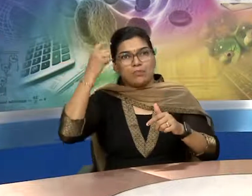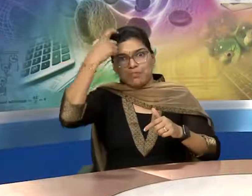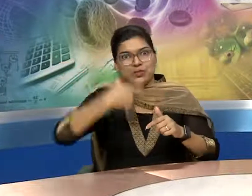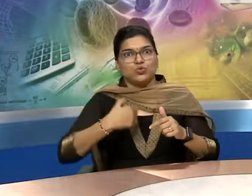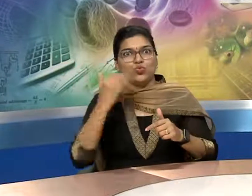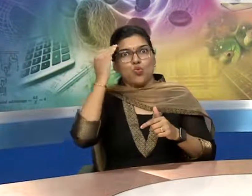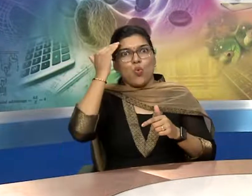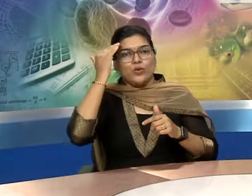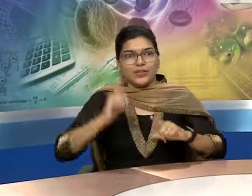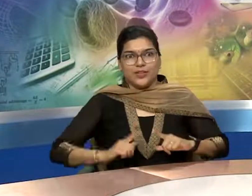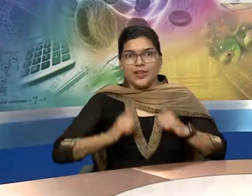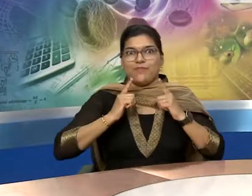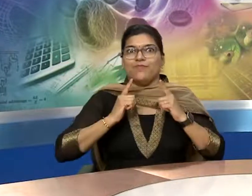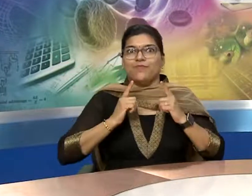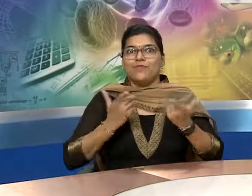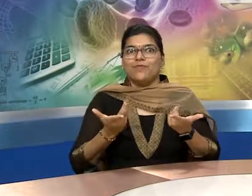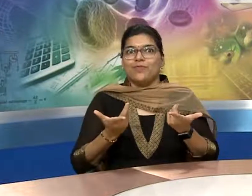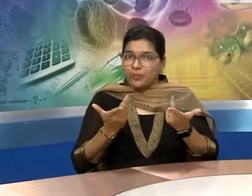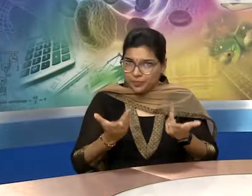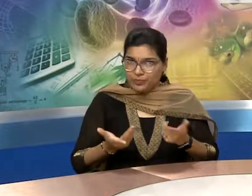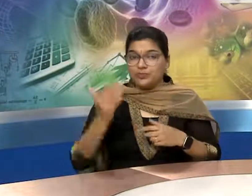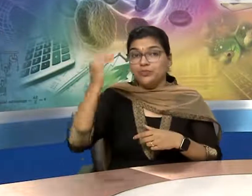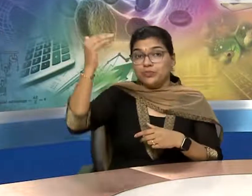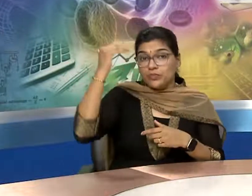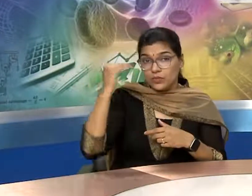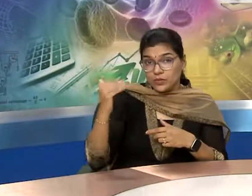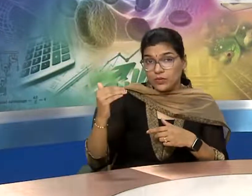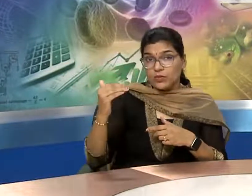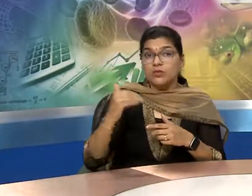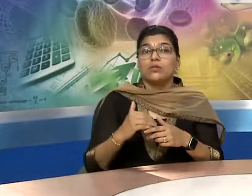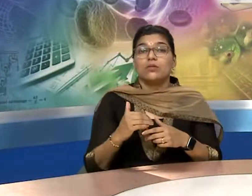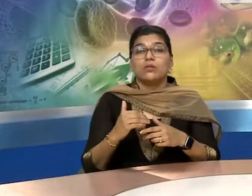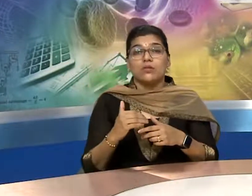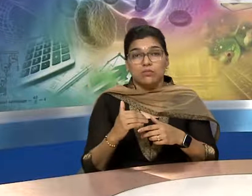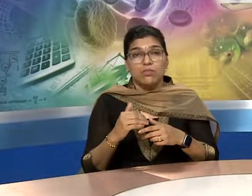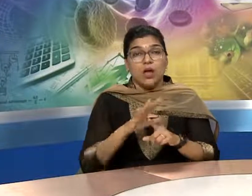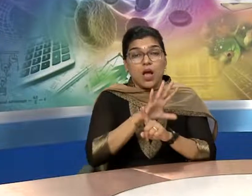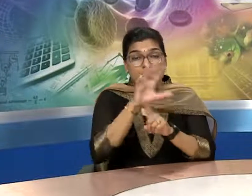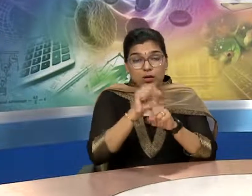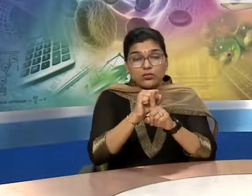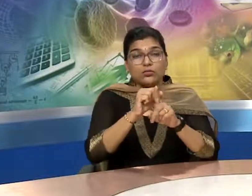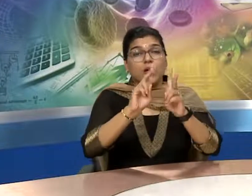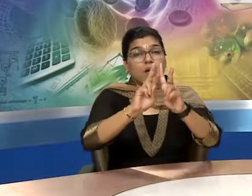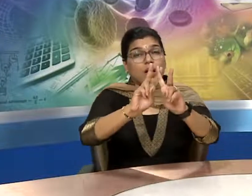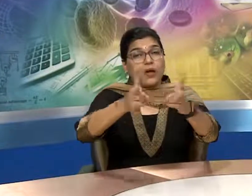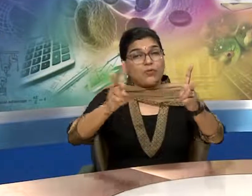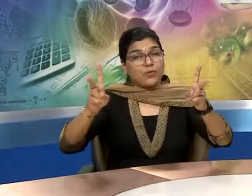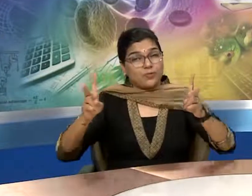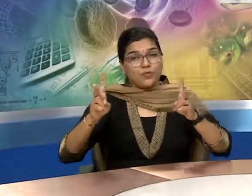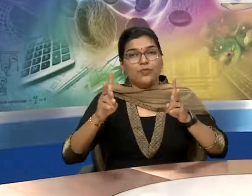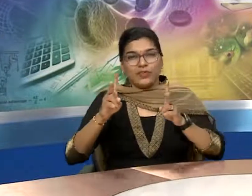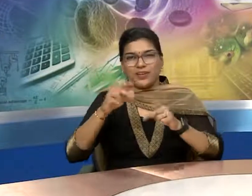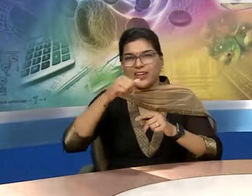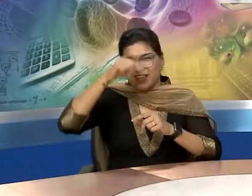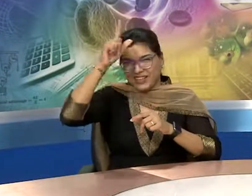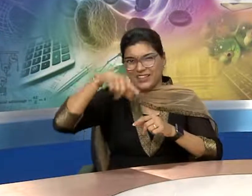So library helps us to get enlightened, and also library